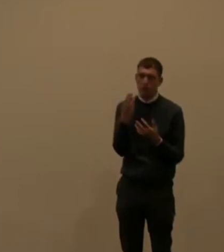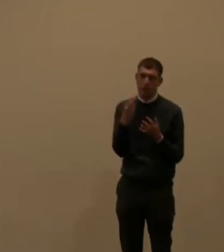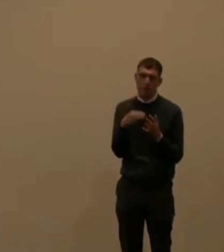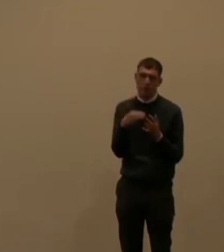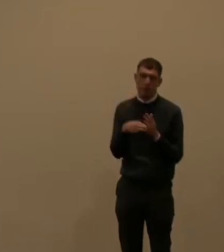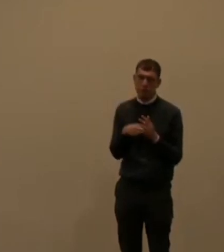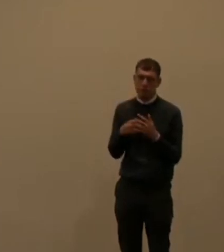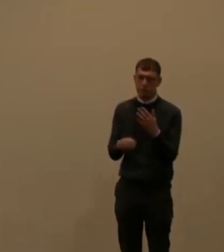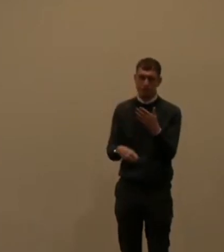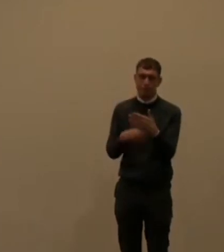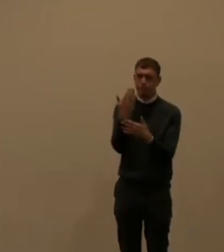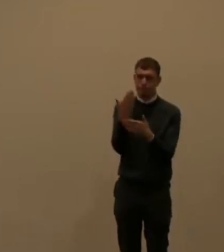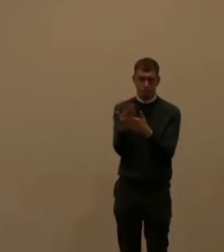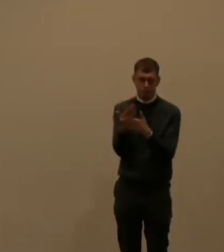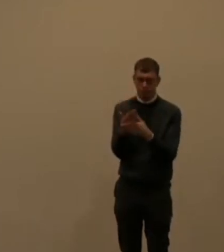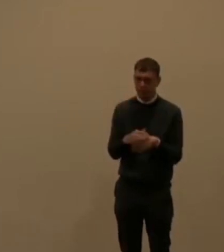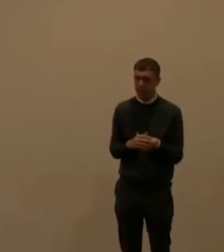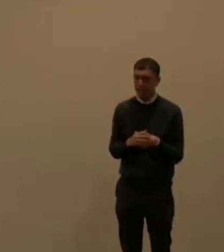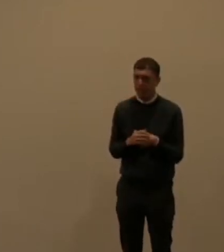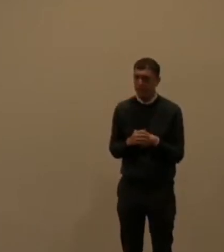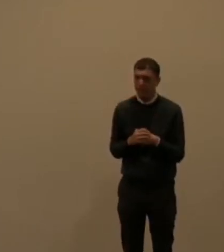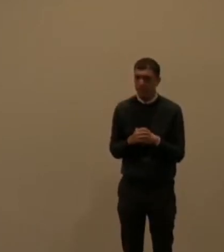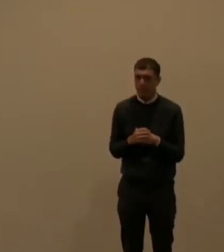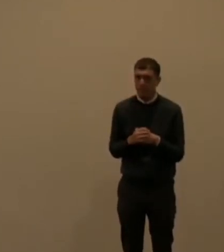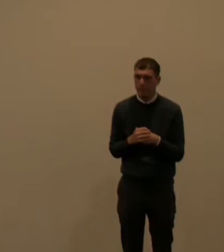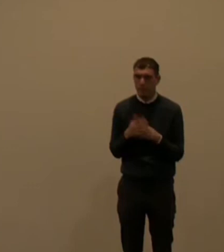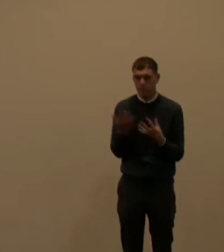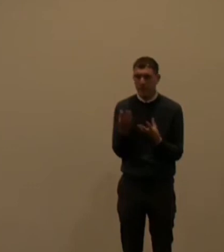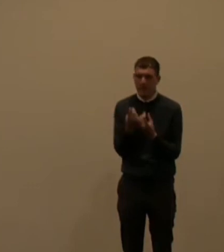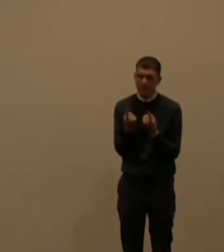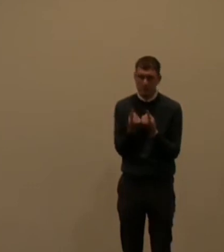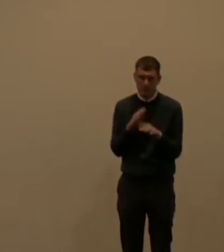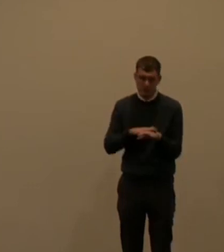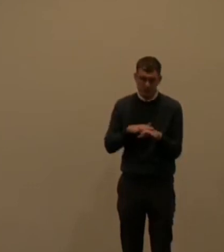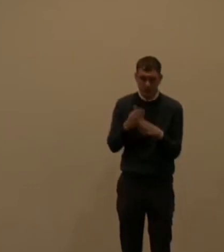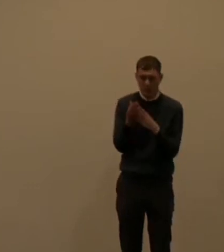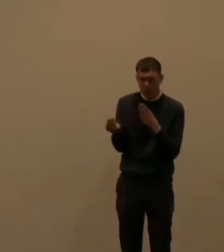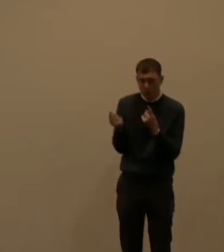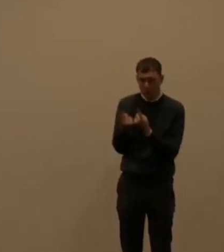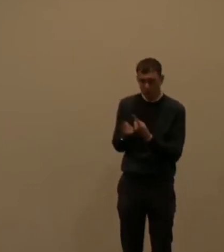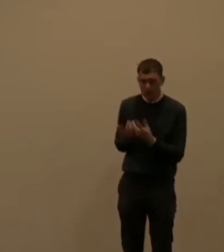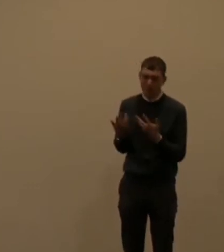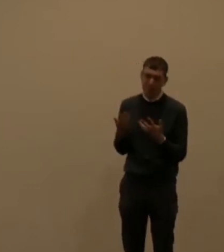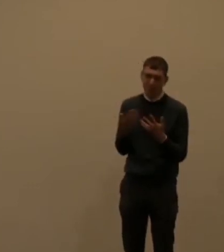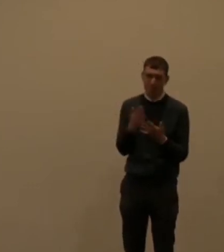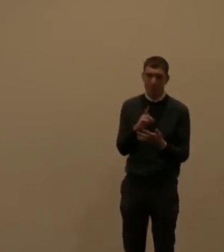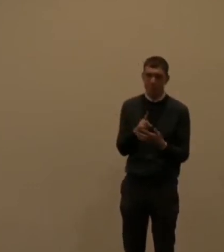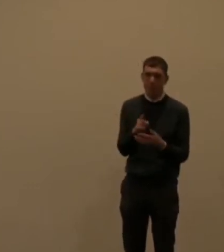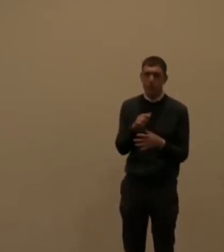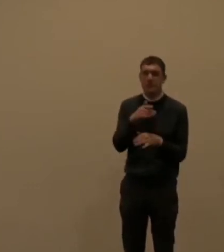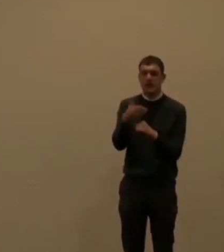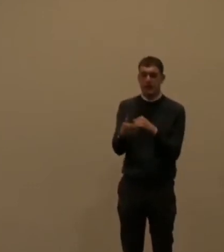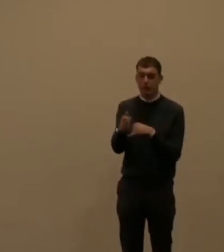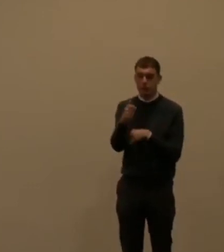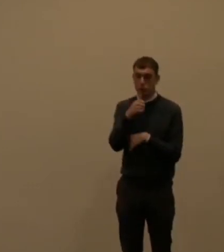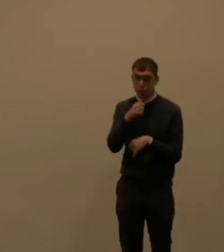form. So you have to take some, you have to lose some, but it is the most important part is that your end users are within